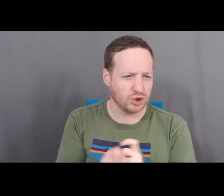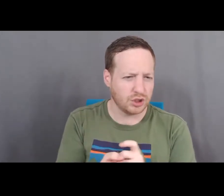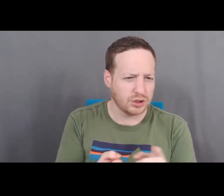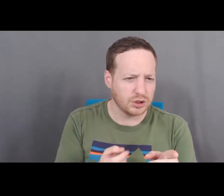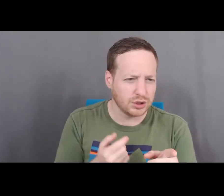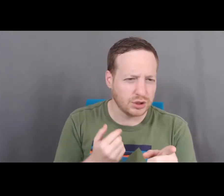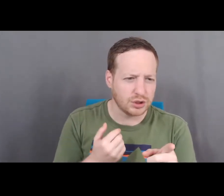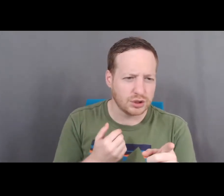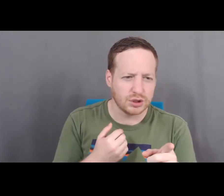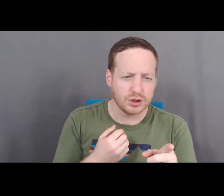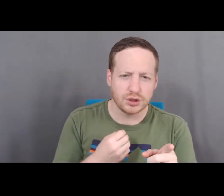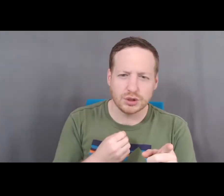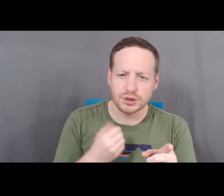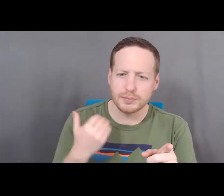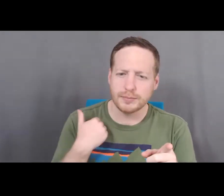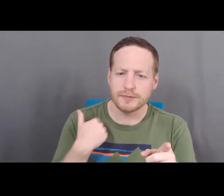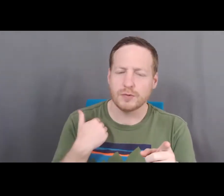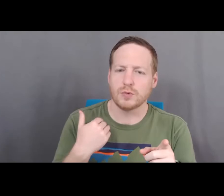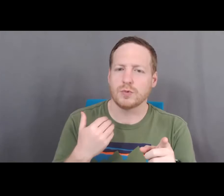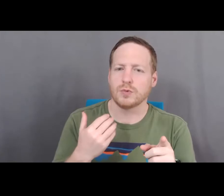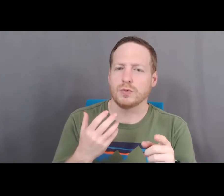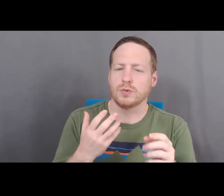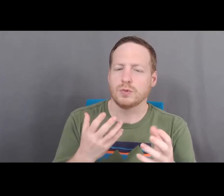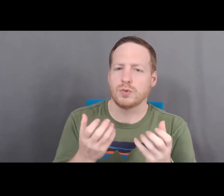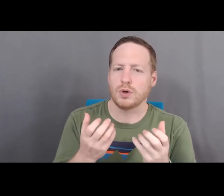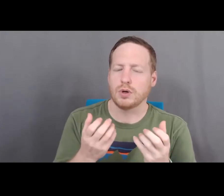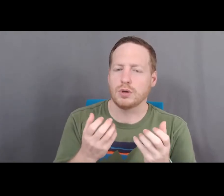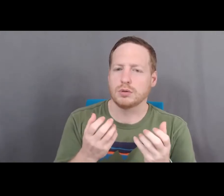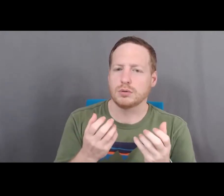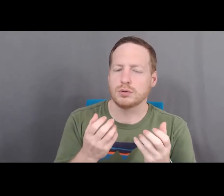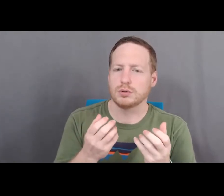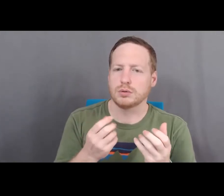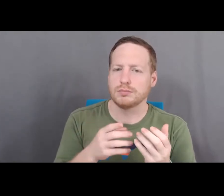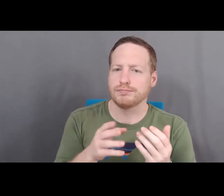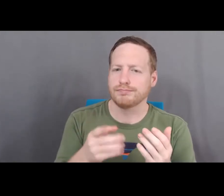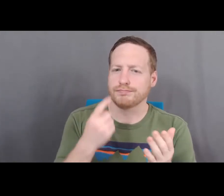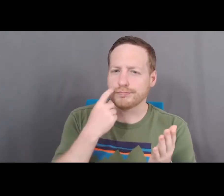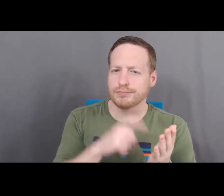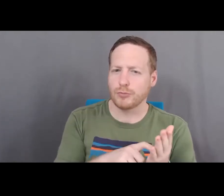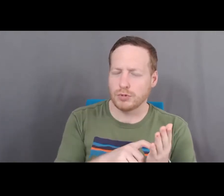if you look at number 3, it looks like there was a change from what we discussed. This says for